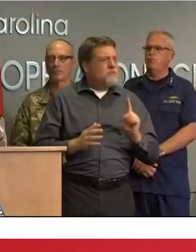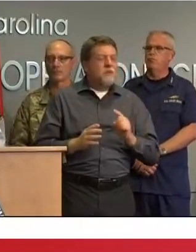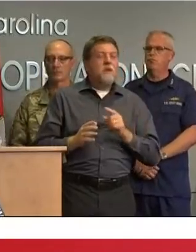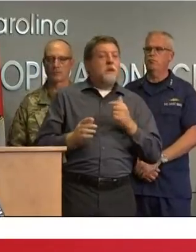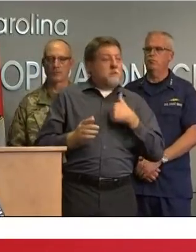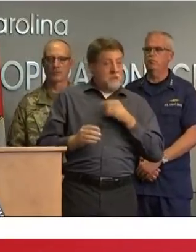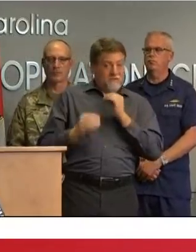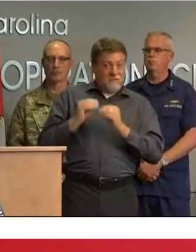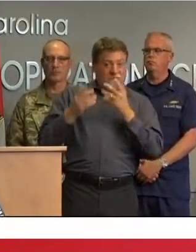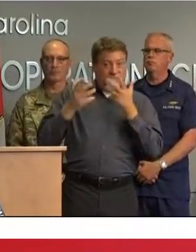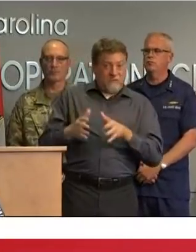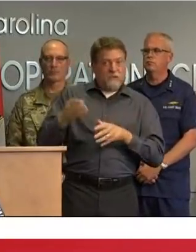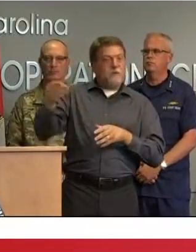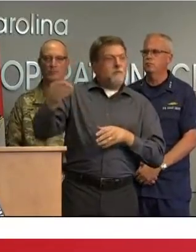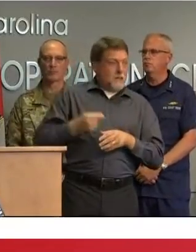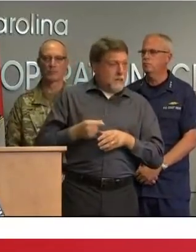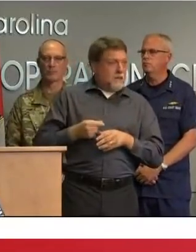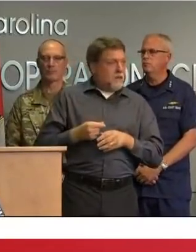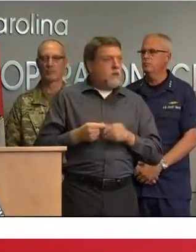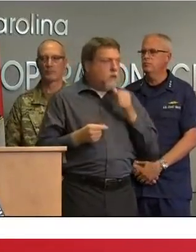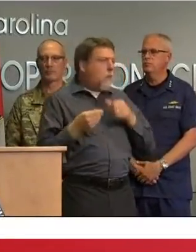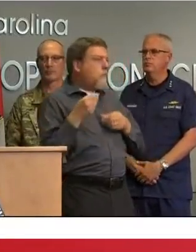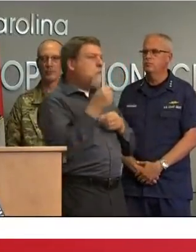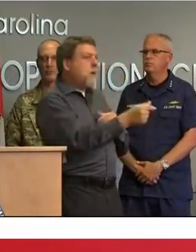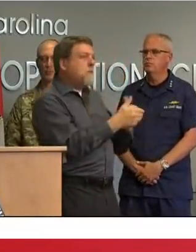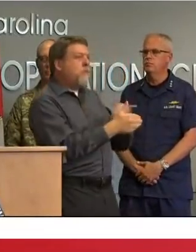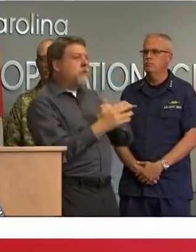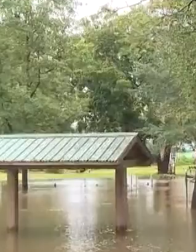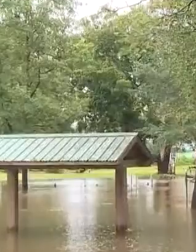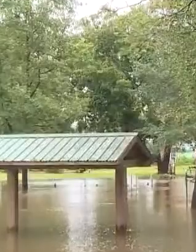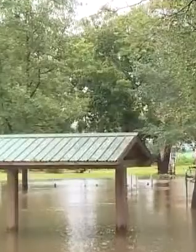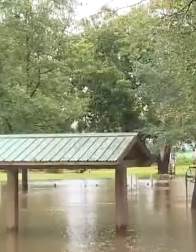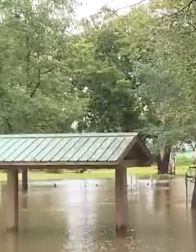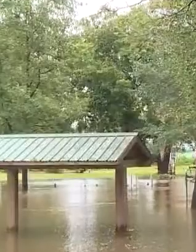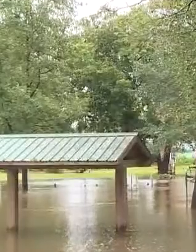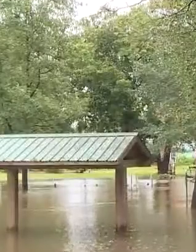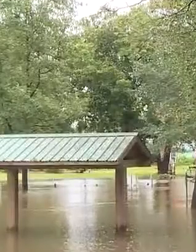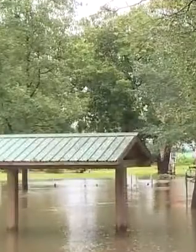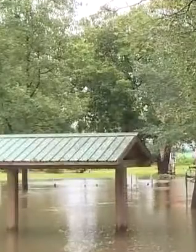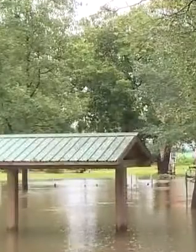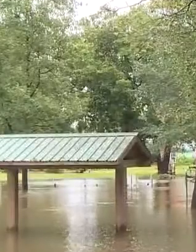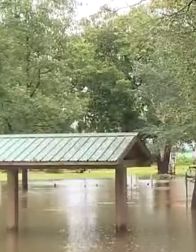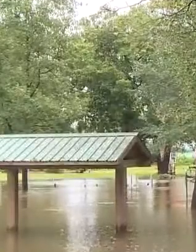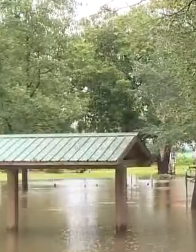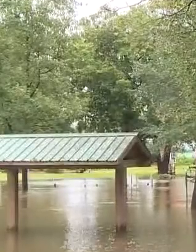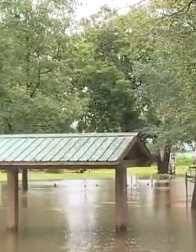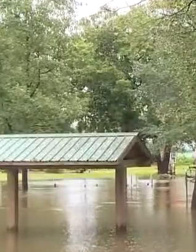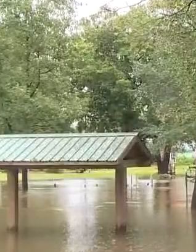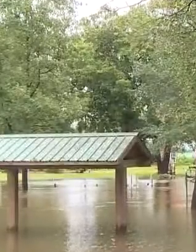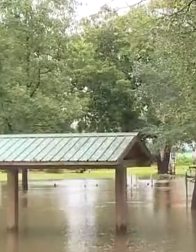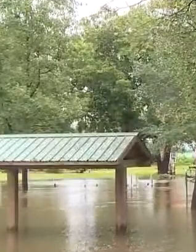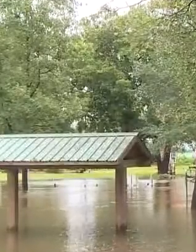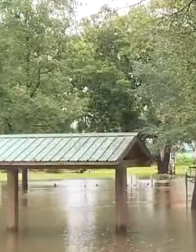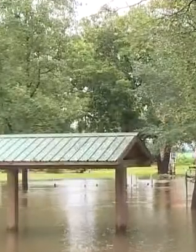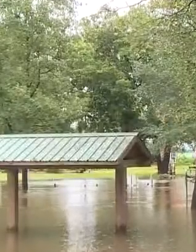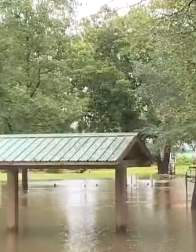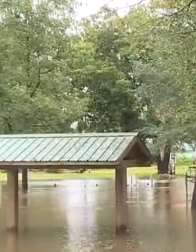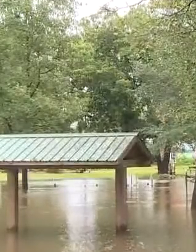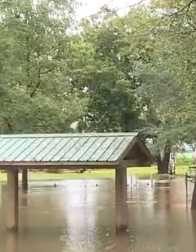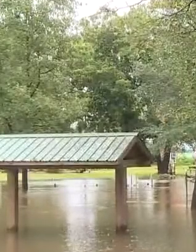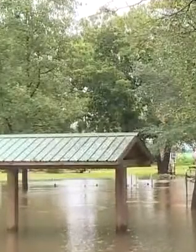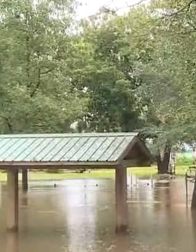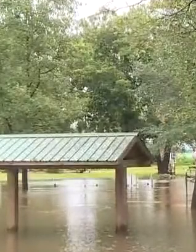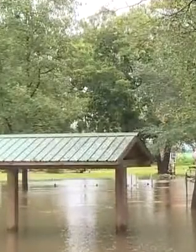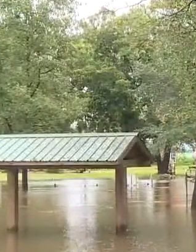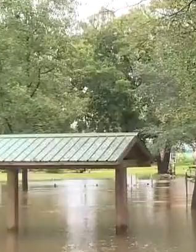in north carolina people across this country who haven't been affected but whose hearts are pulled by the images that they're